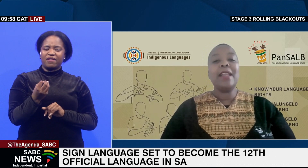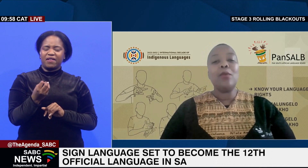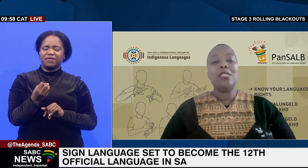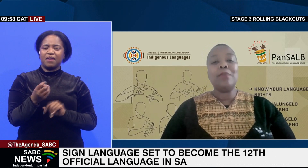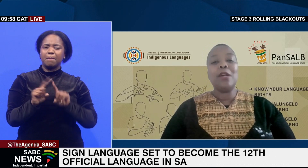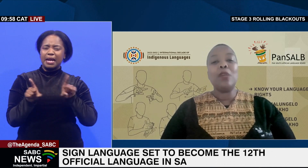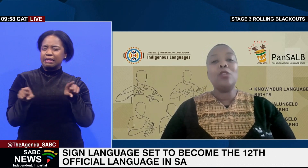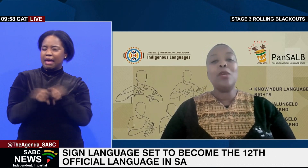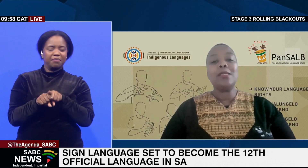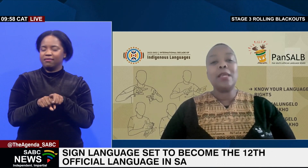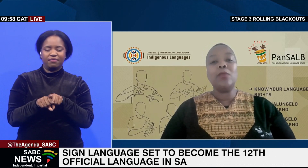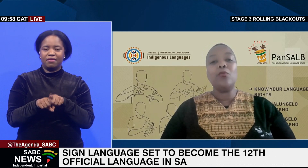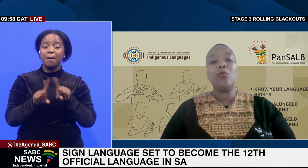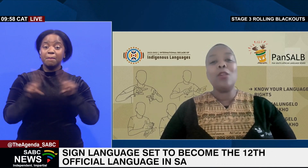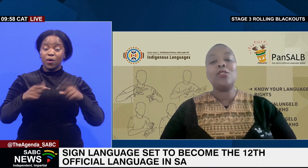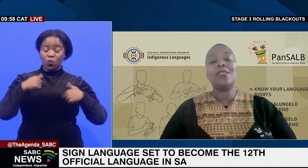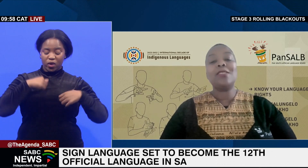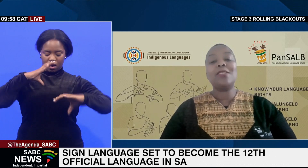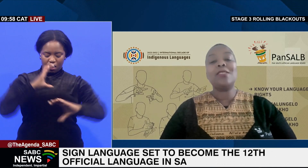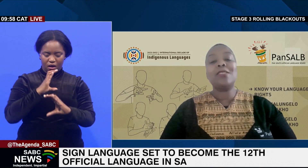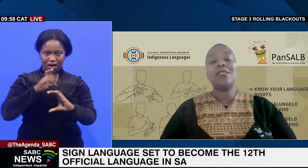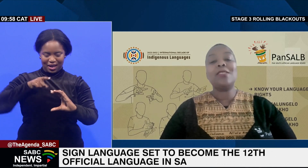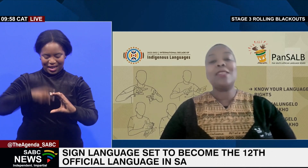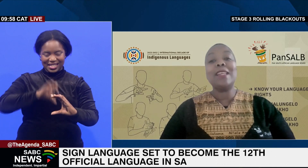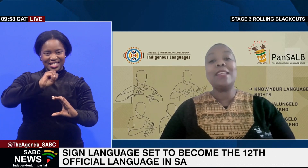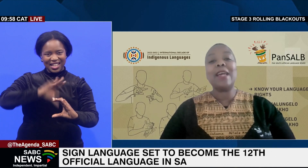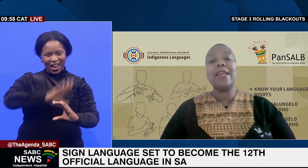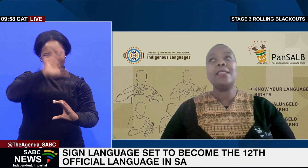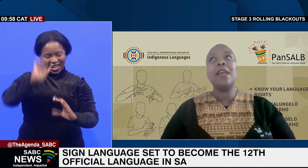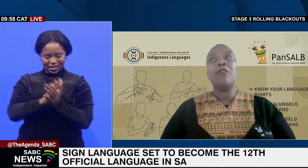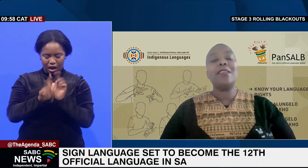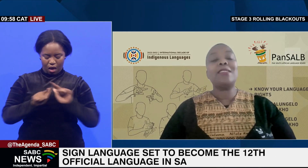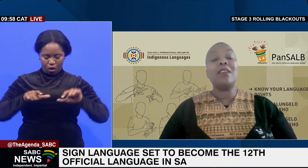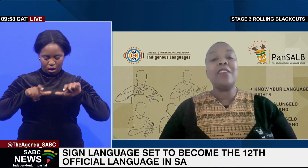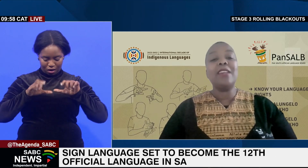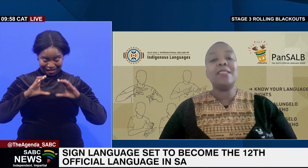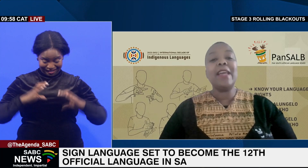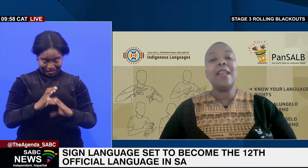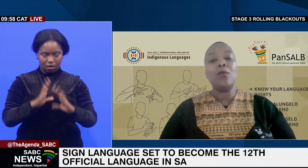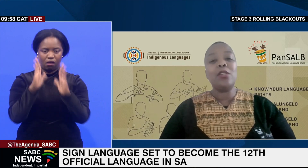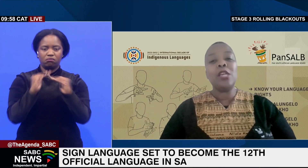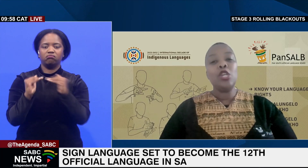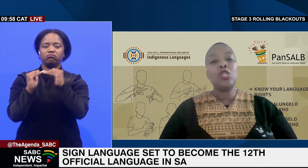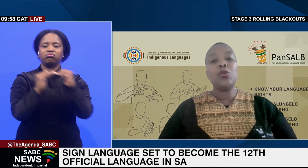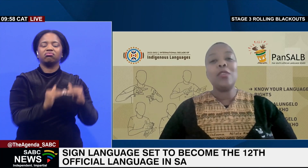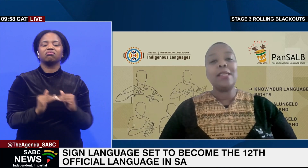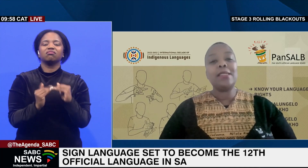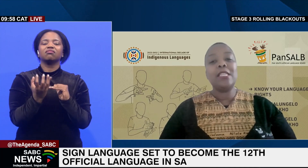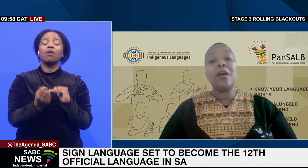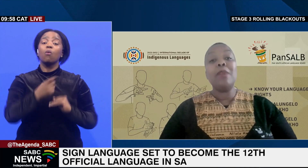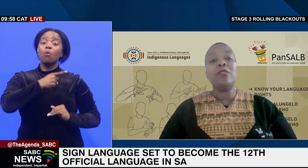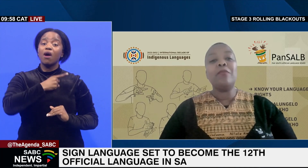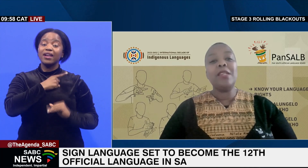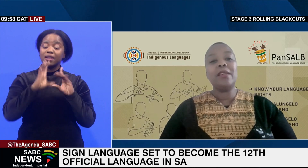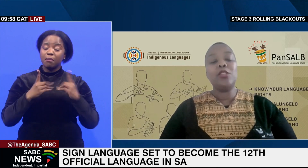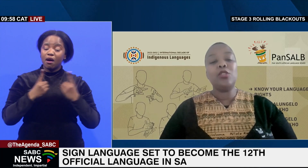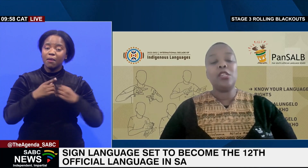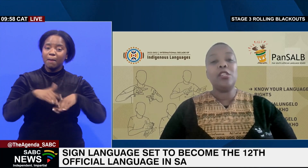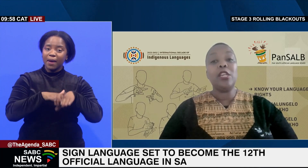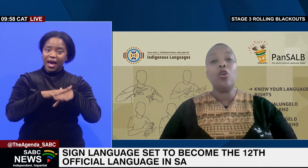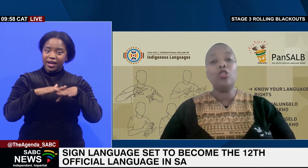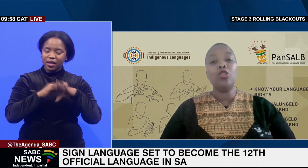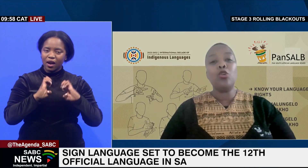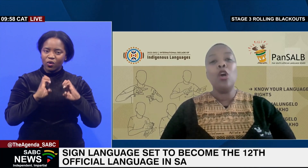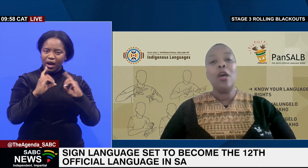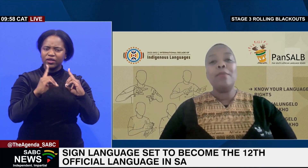Sign Language. But what we are saying we want to standardize is to standardize for the South African Sign Language so that the Department of Basic Education